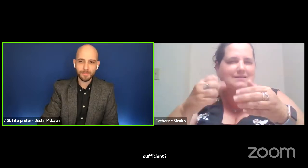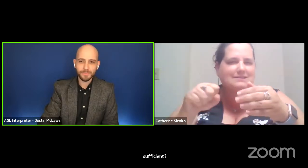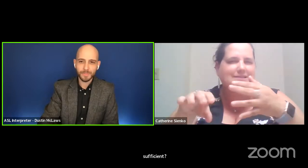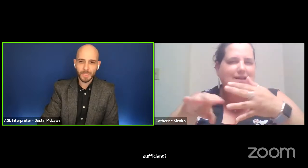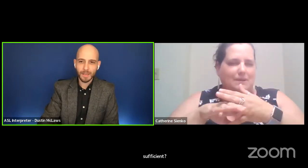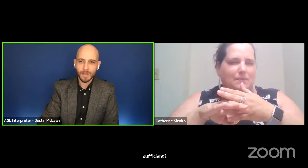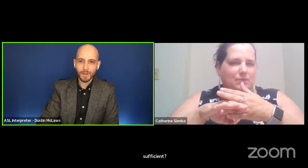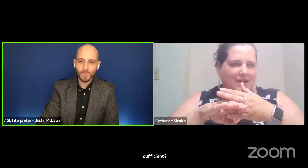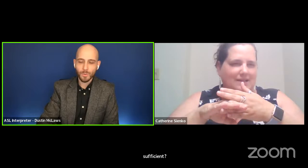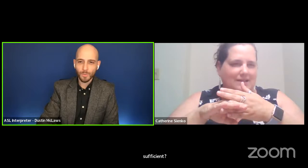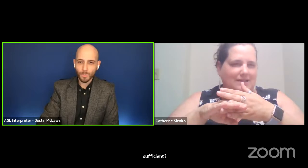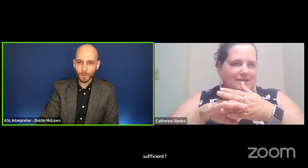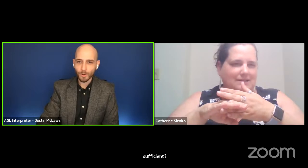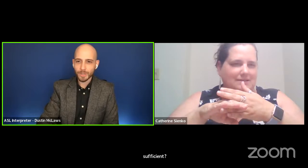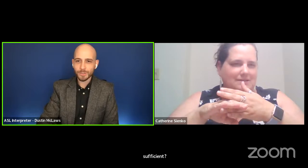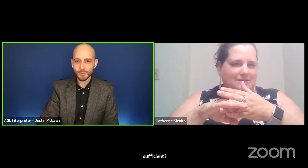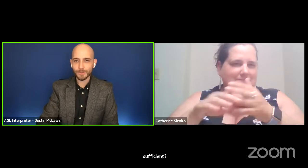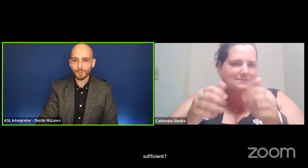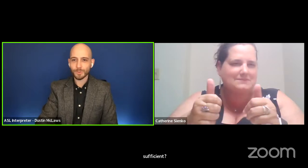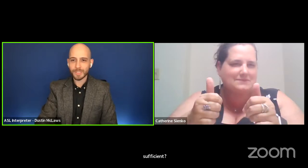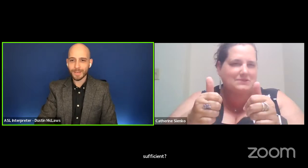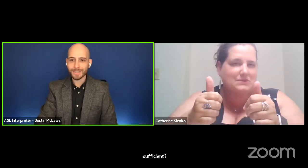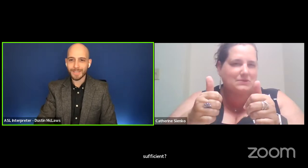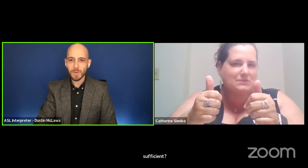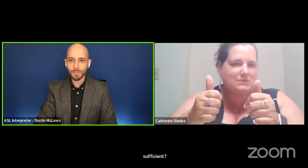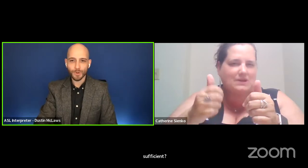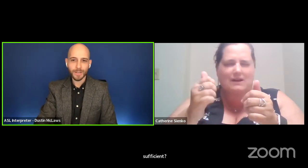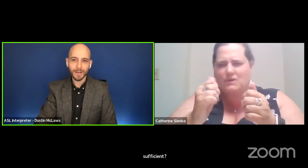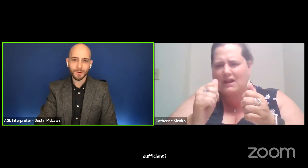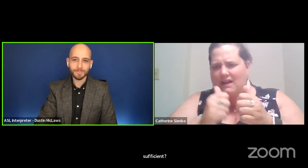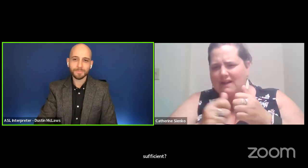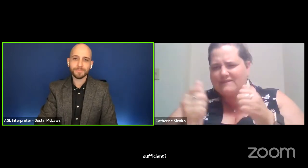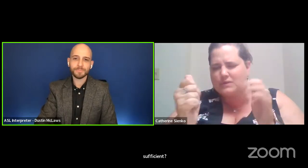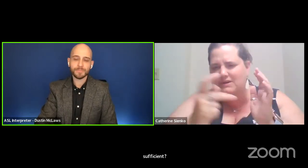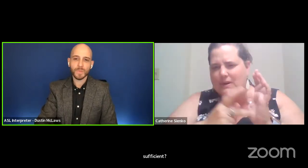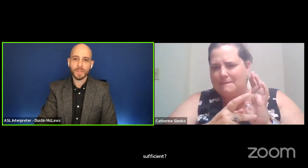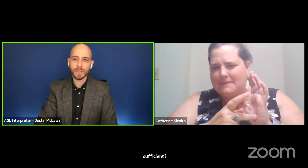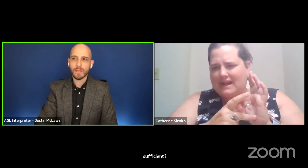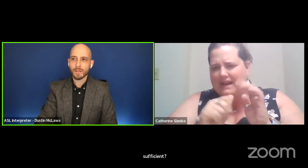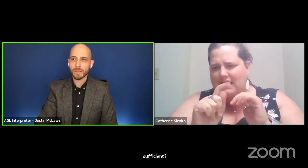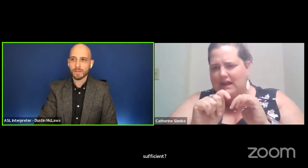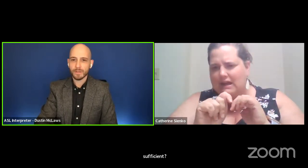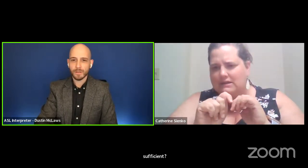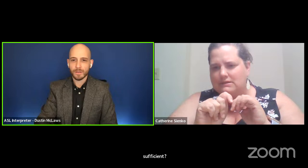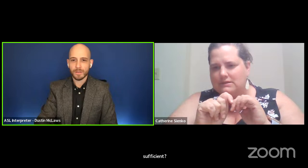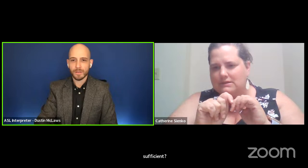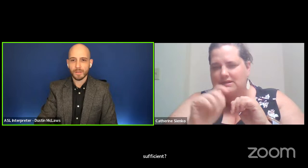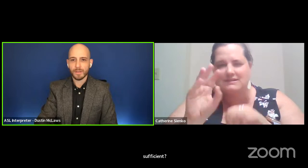Okay. We're going to take a 10-minute break now.